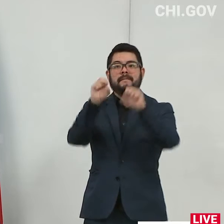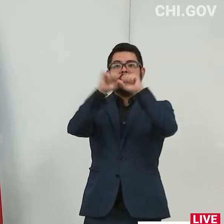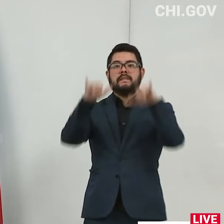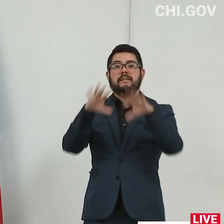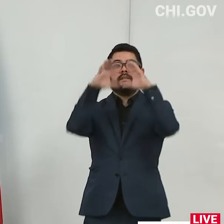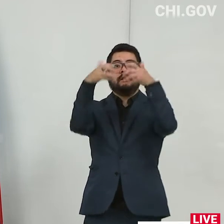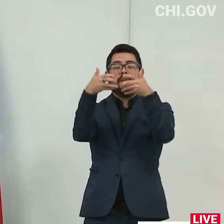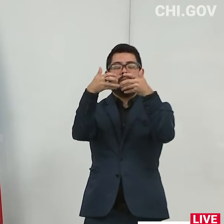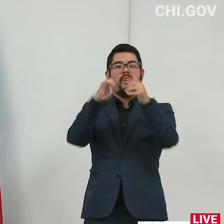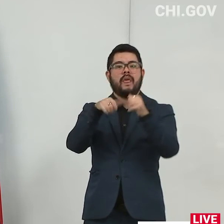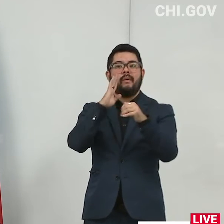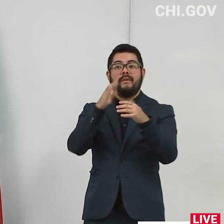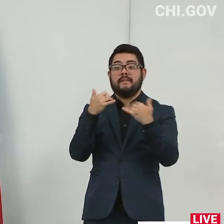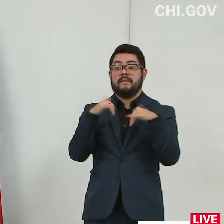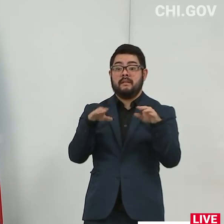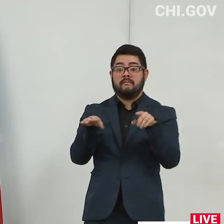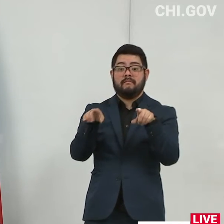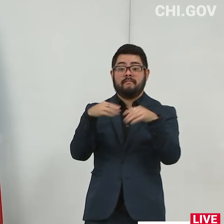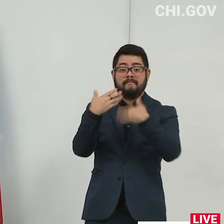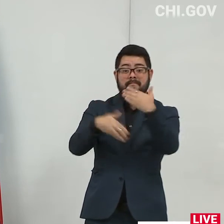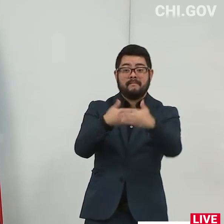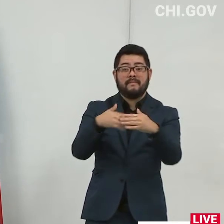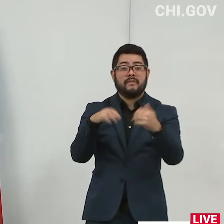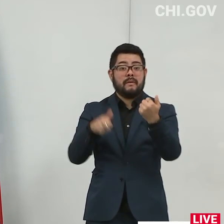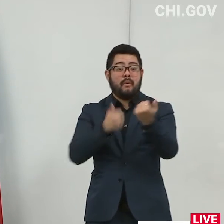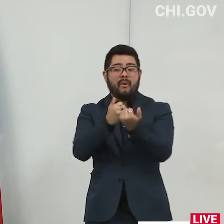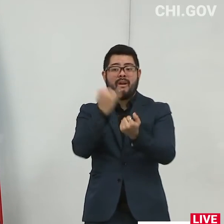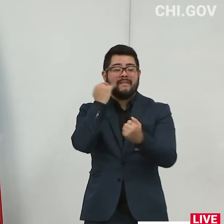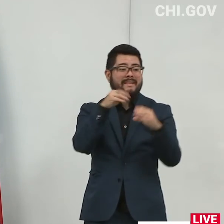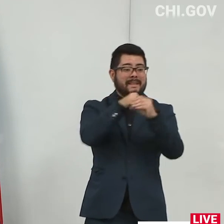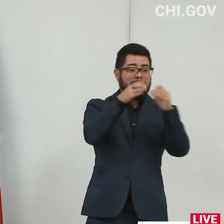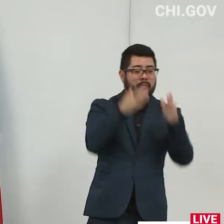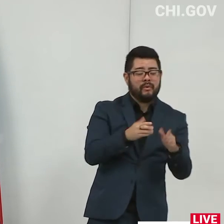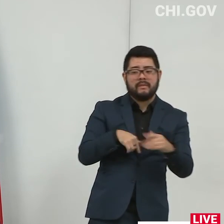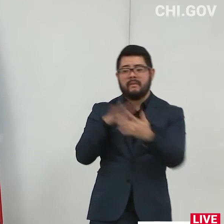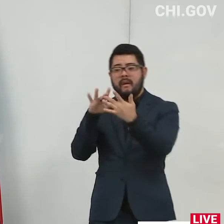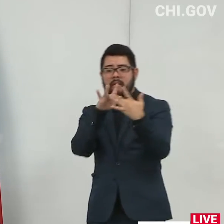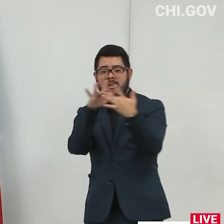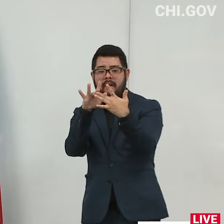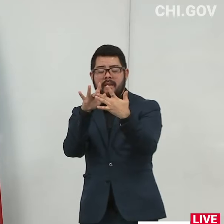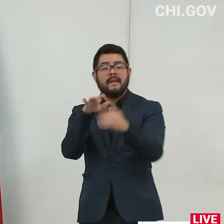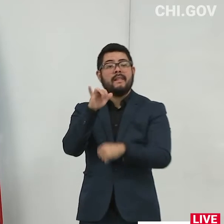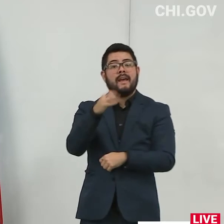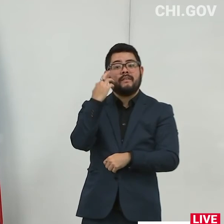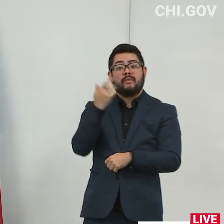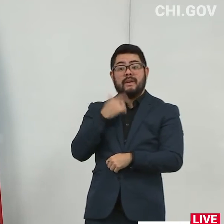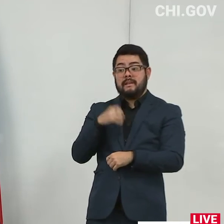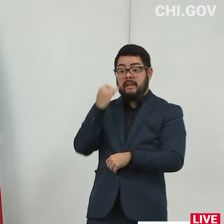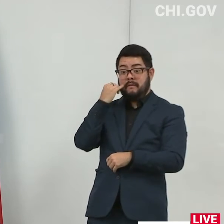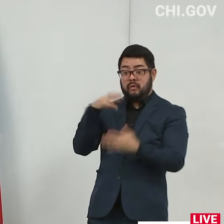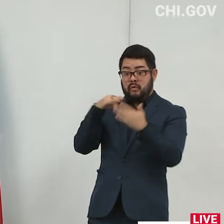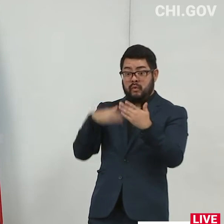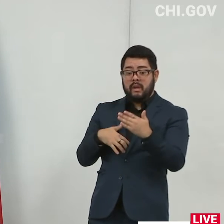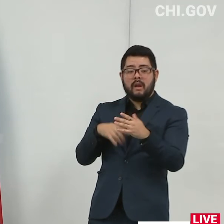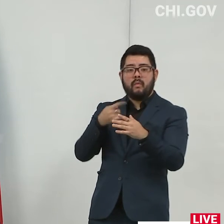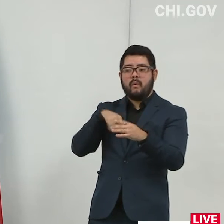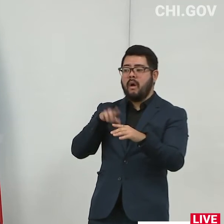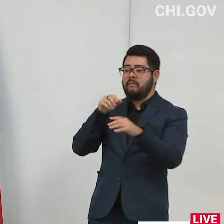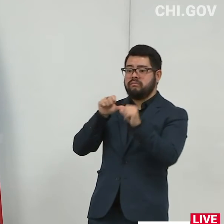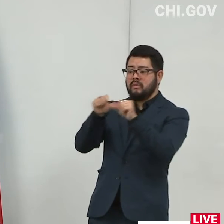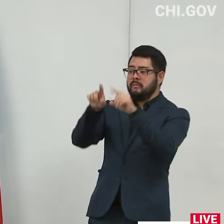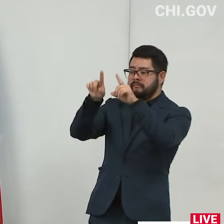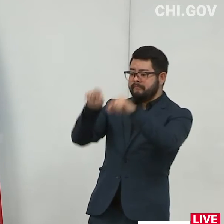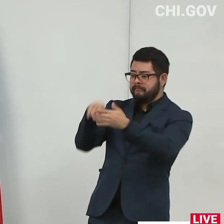of support, but also expectation, which is why we are recording attendance, recording grades as